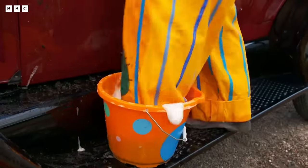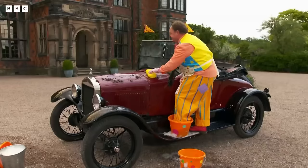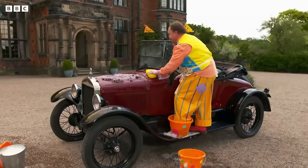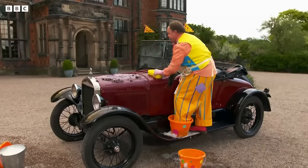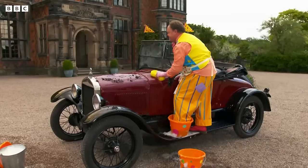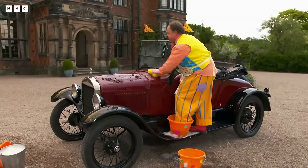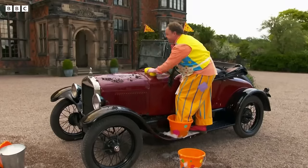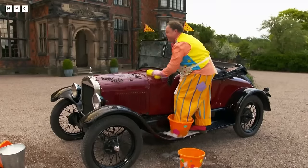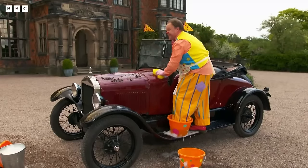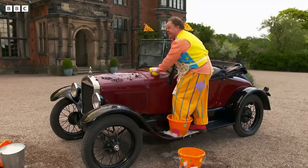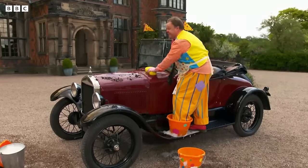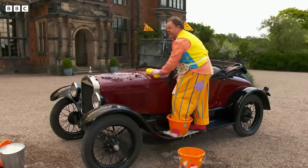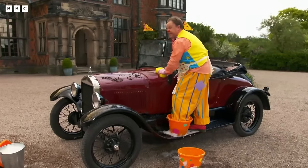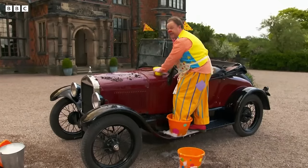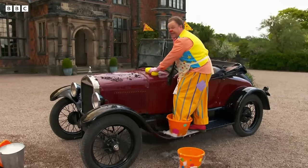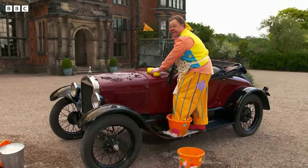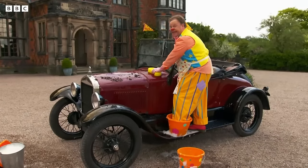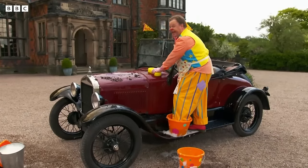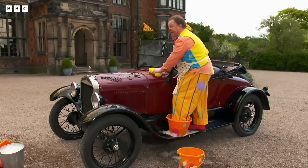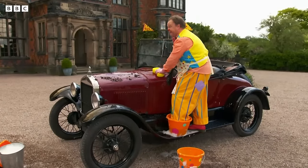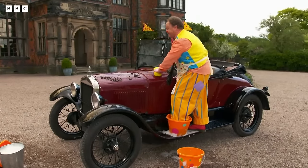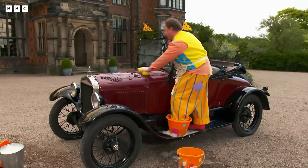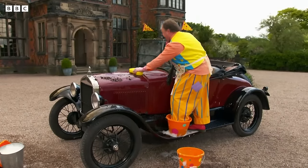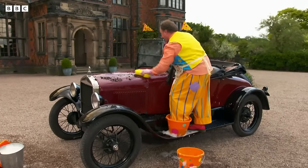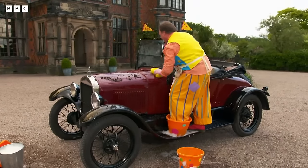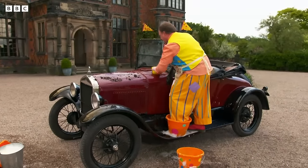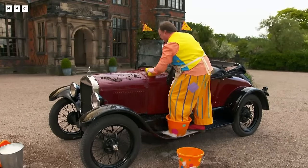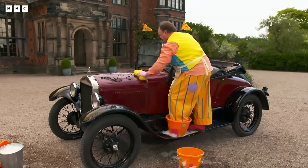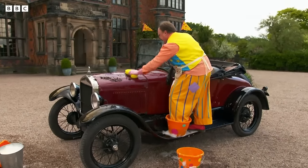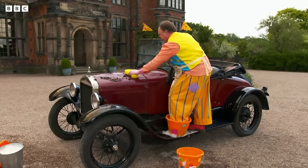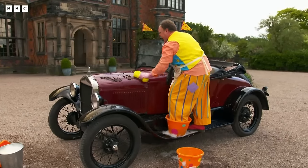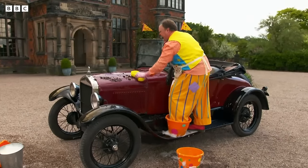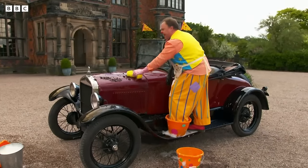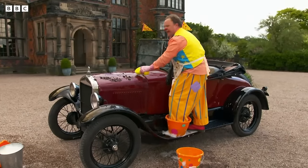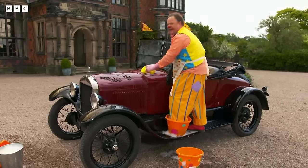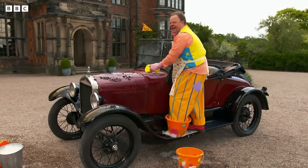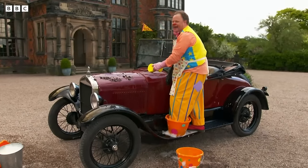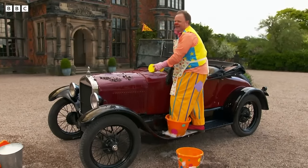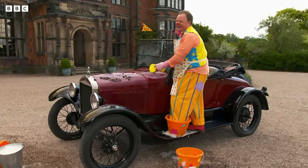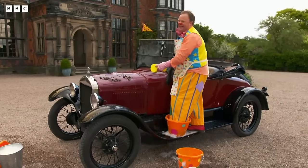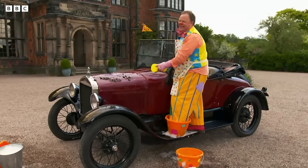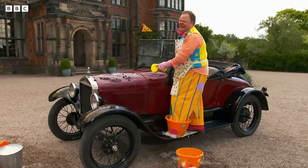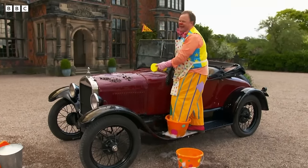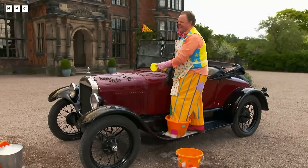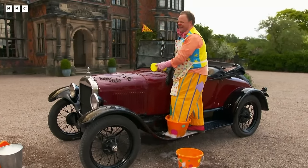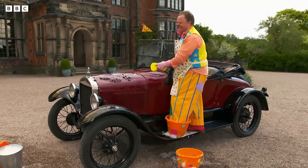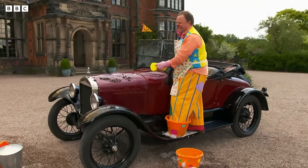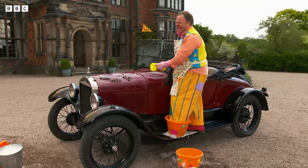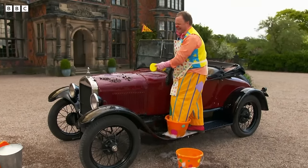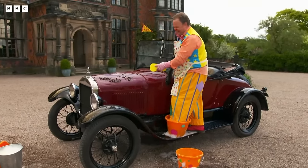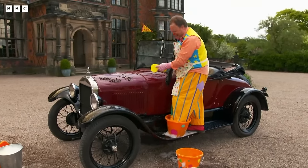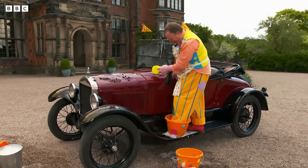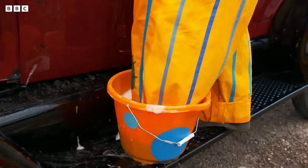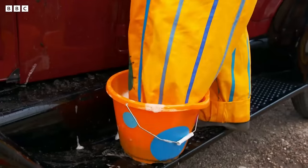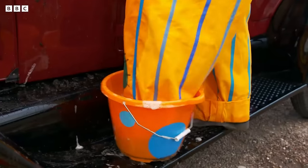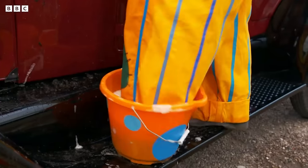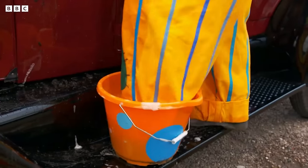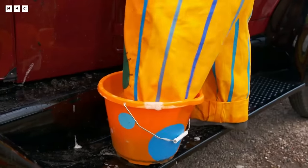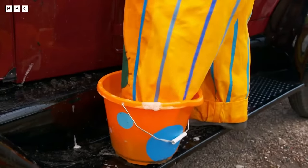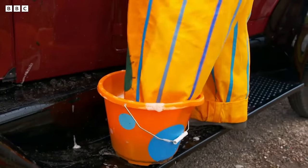Oh dear, Mr. Tumble. Yes? Your foot is in the bucket again. No, it's not. Die.